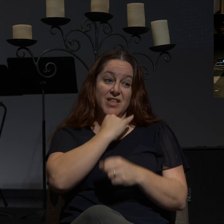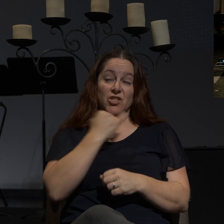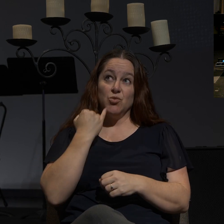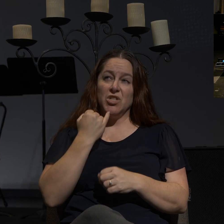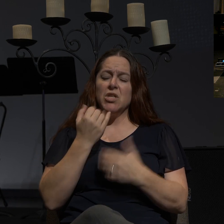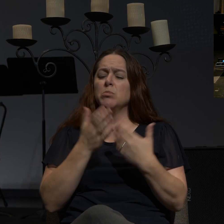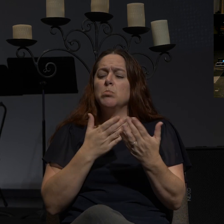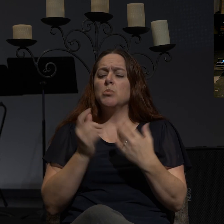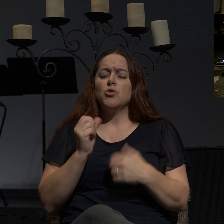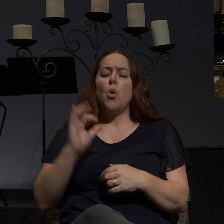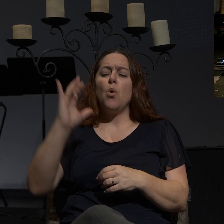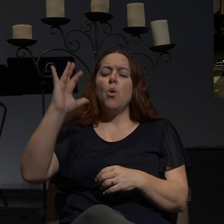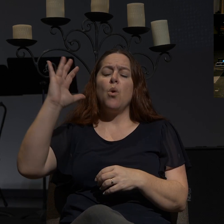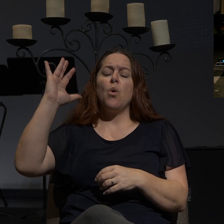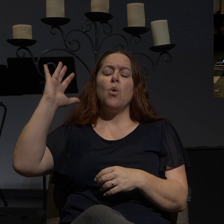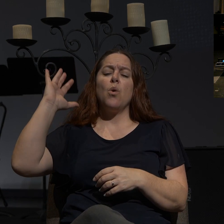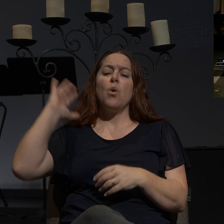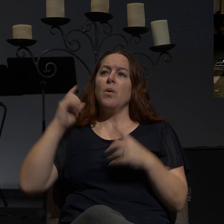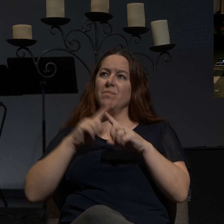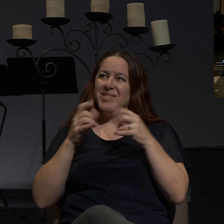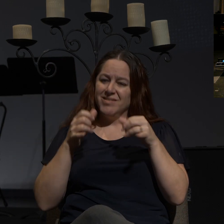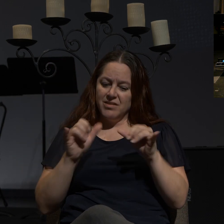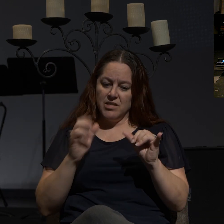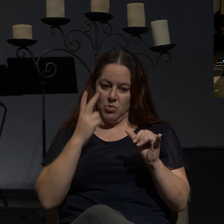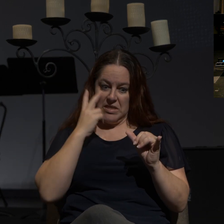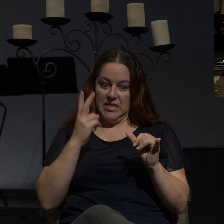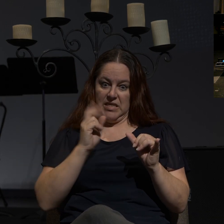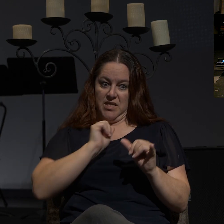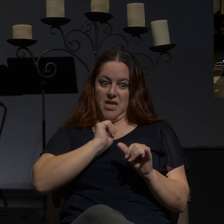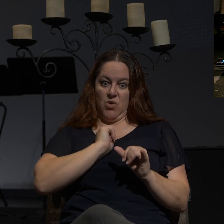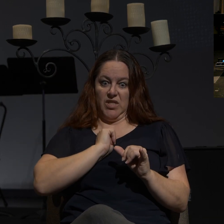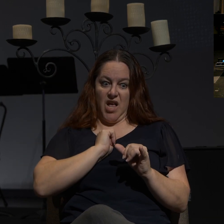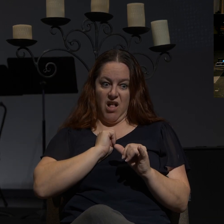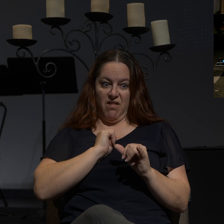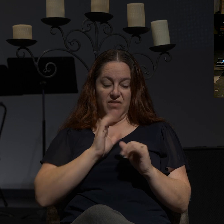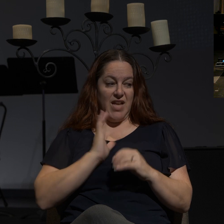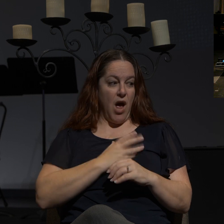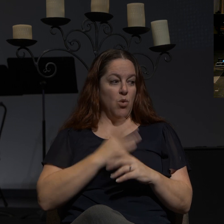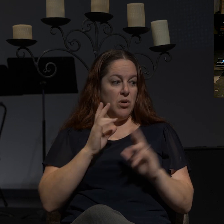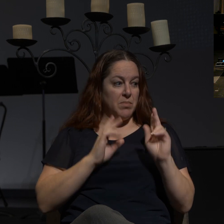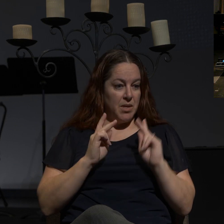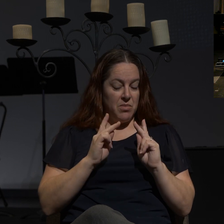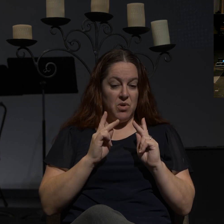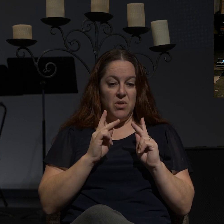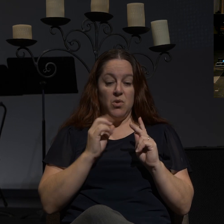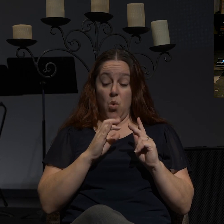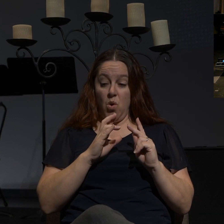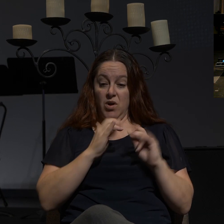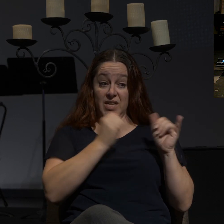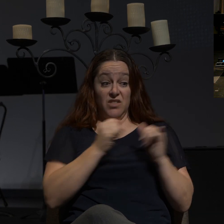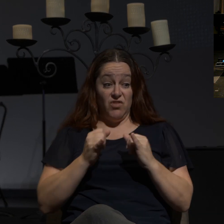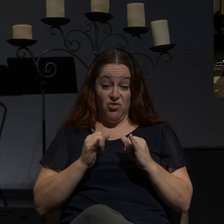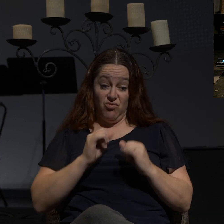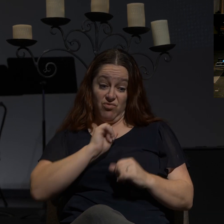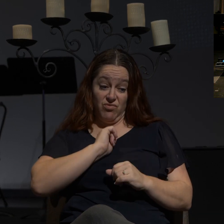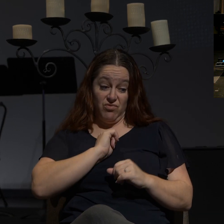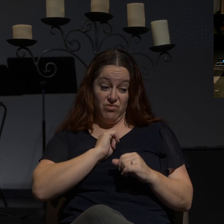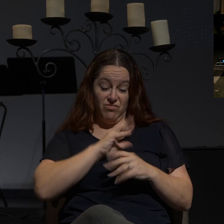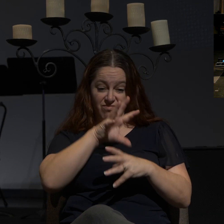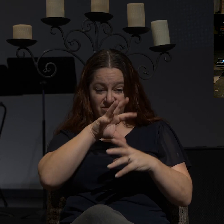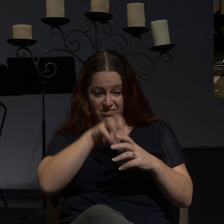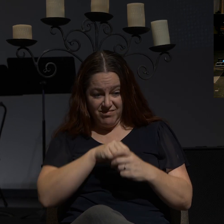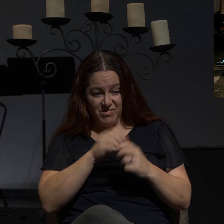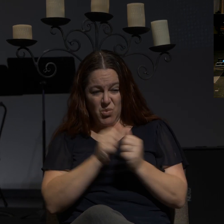ago. We can see a lot of ourselves as a people and maybe even individually in some